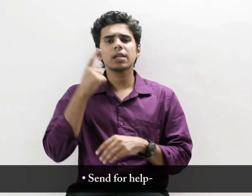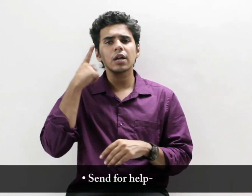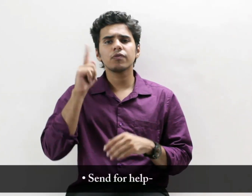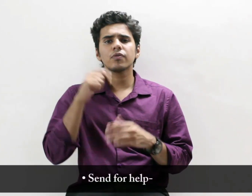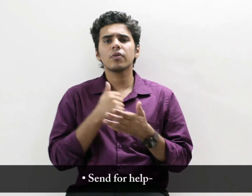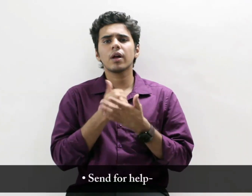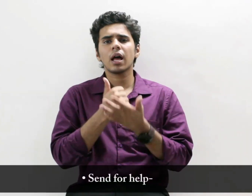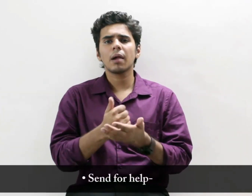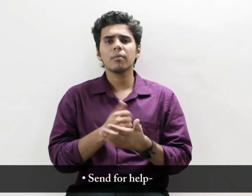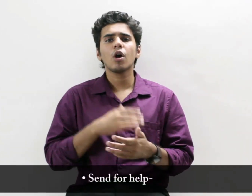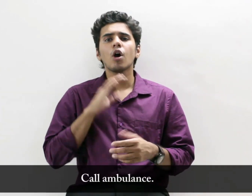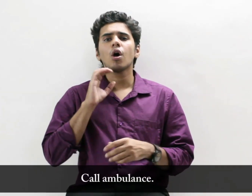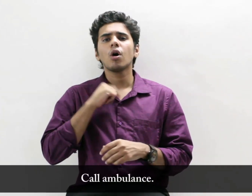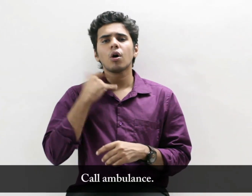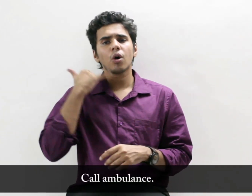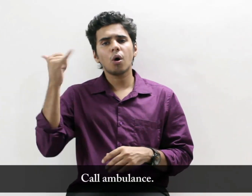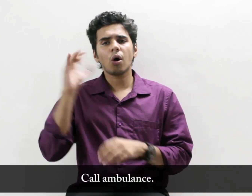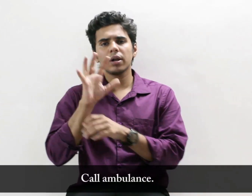Send for help. Call ambulance.